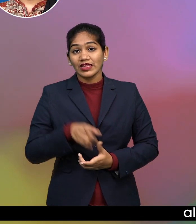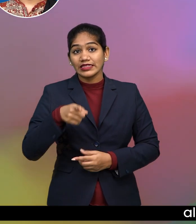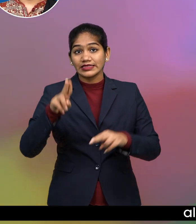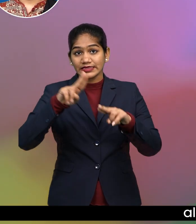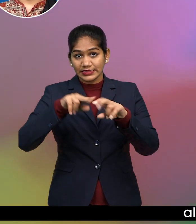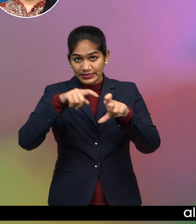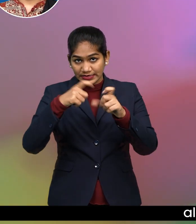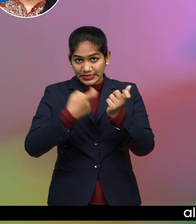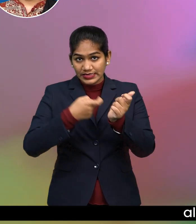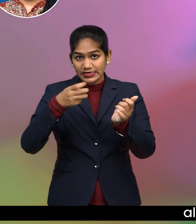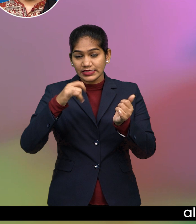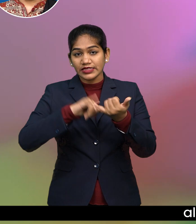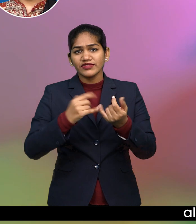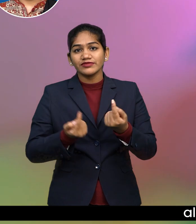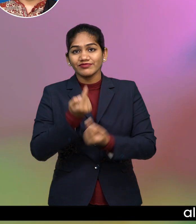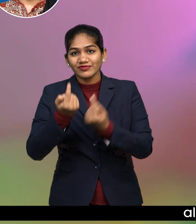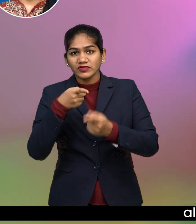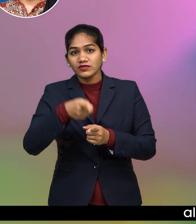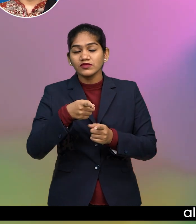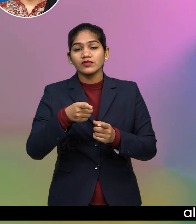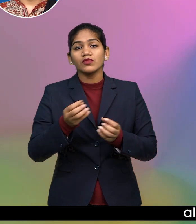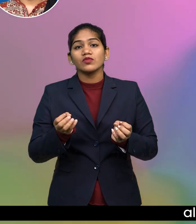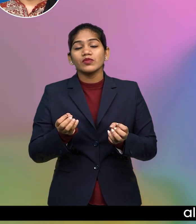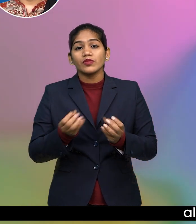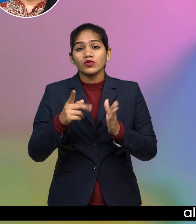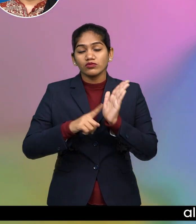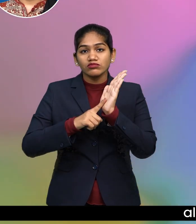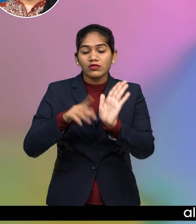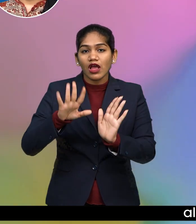Ferns also produce spores